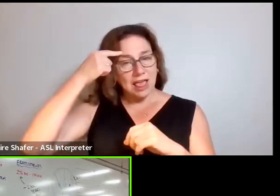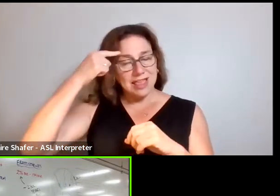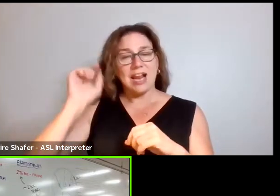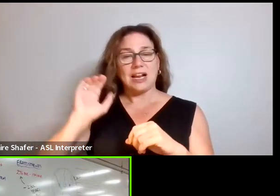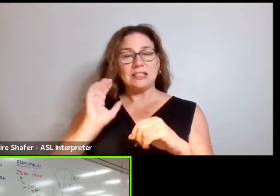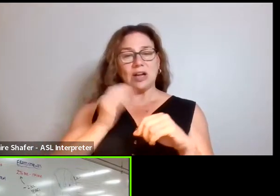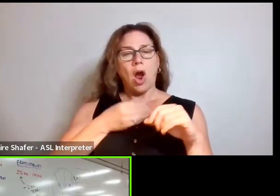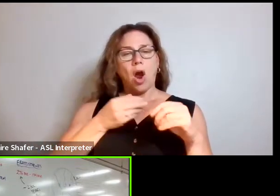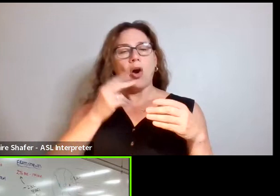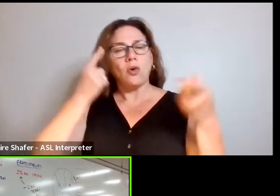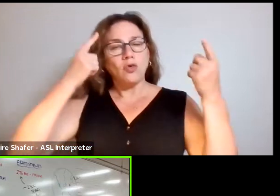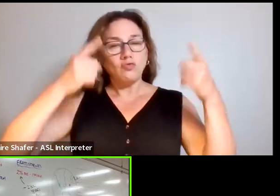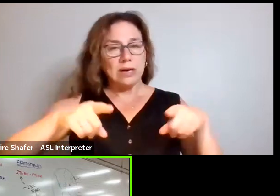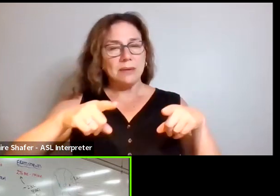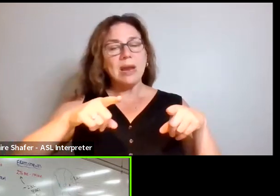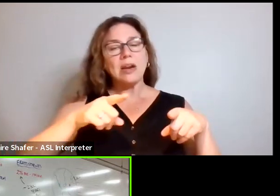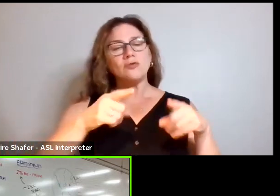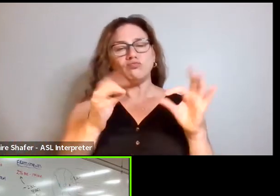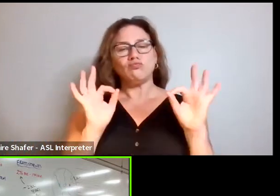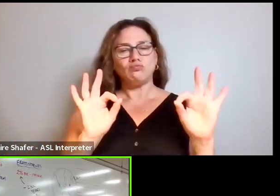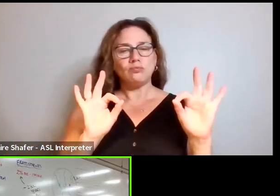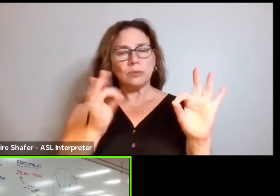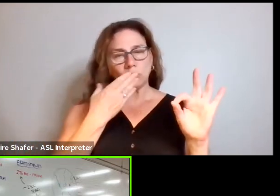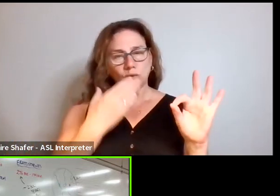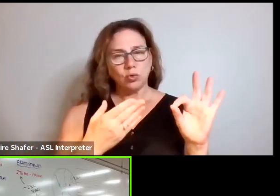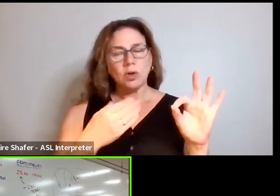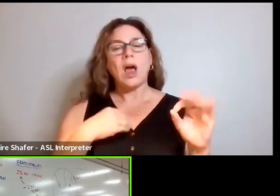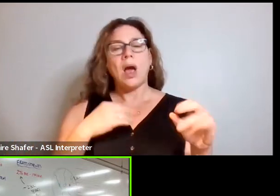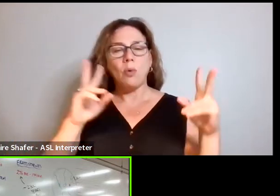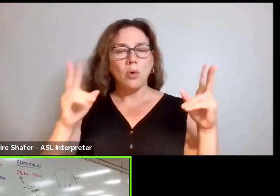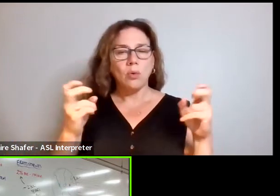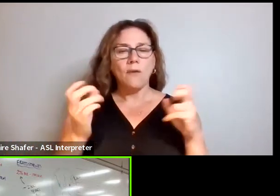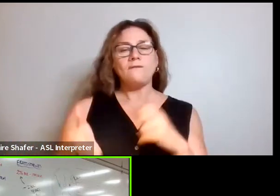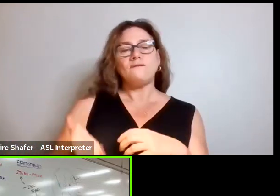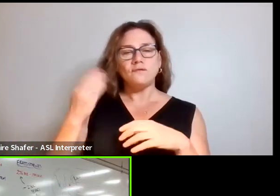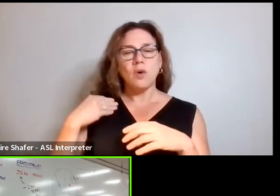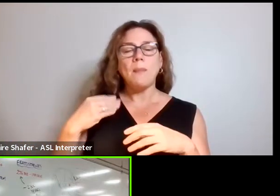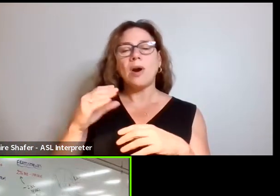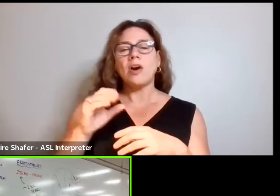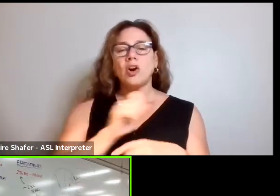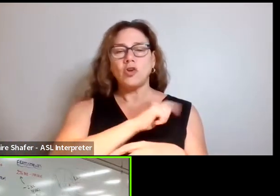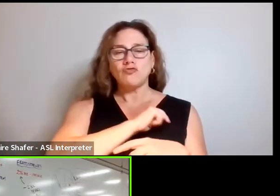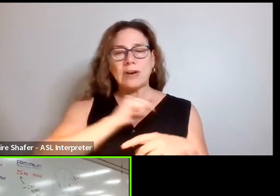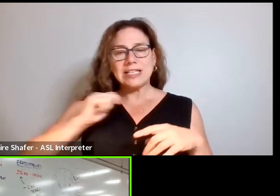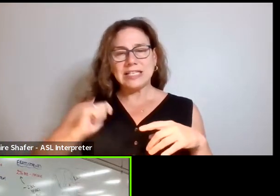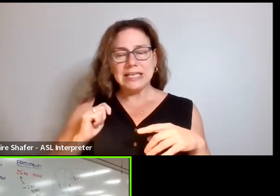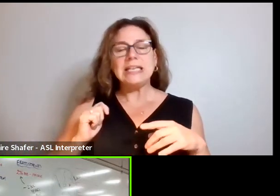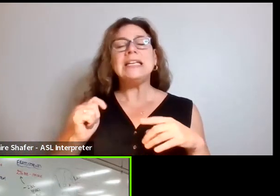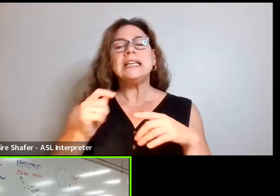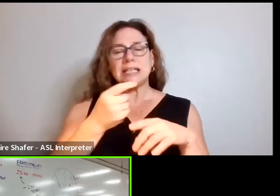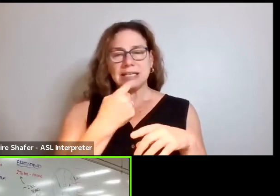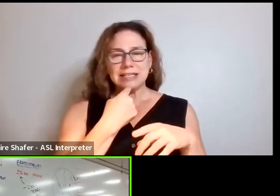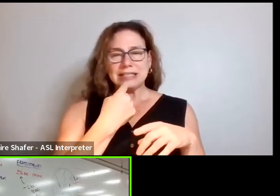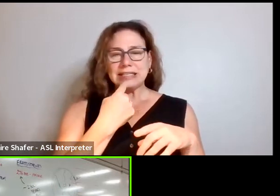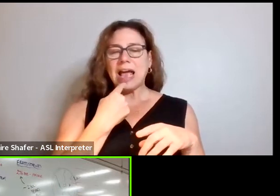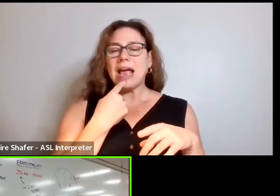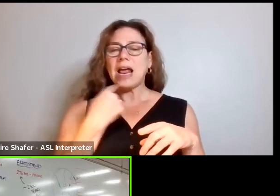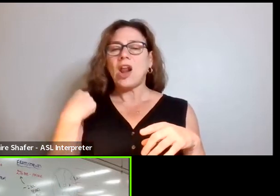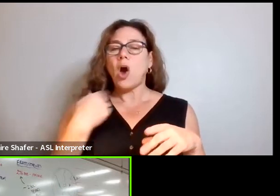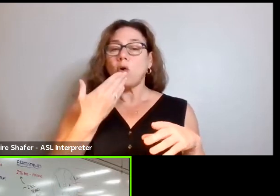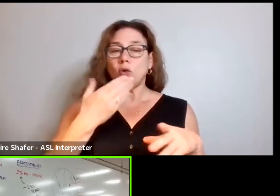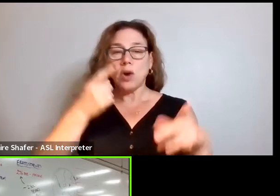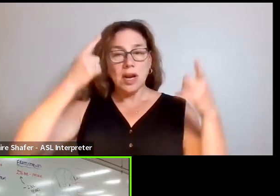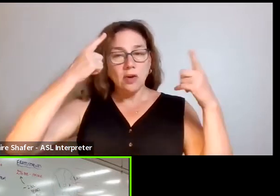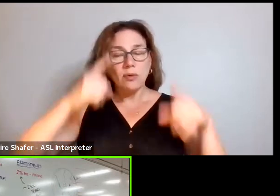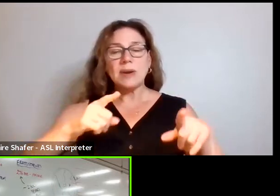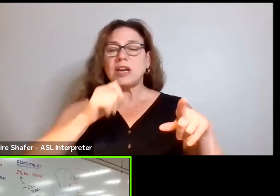agreement. I'll quote former trustee Lee Dwyer saying that a good agreement makes everyone or